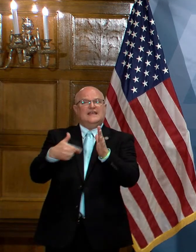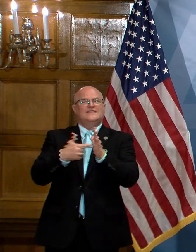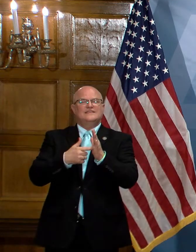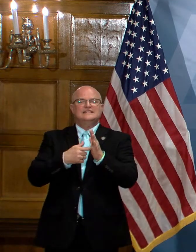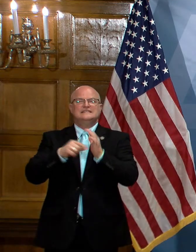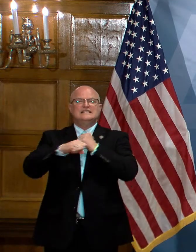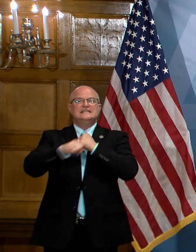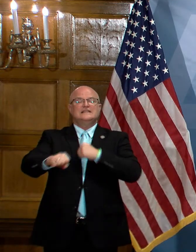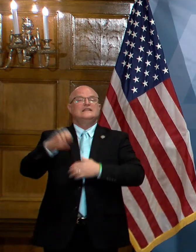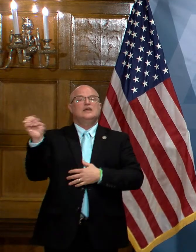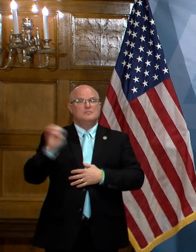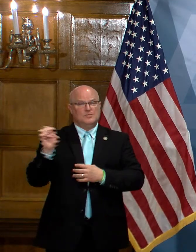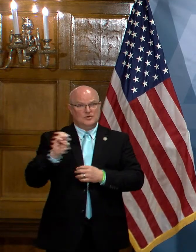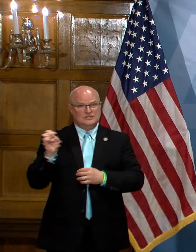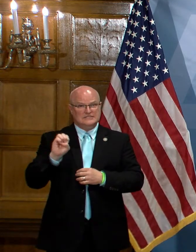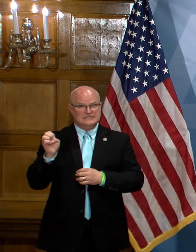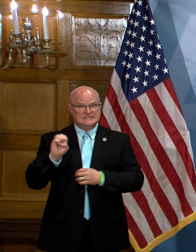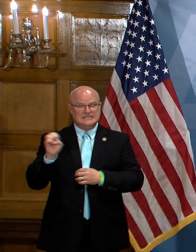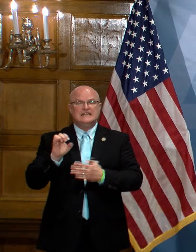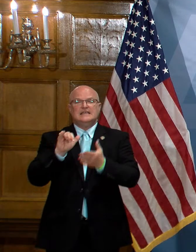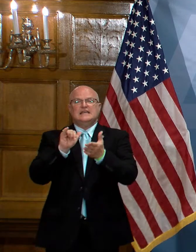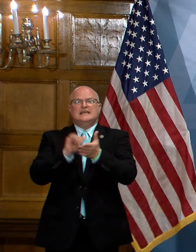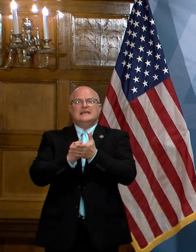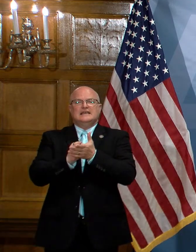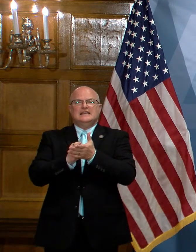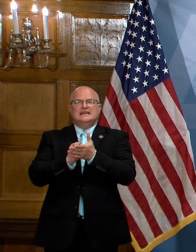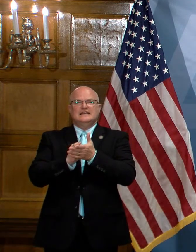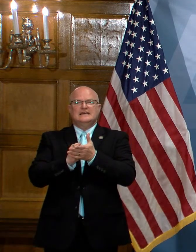is the extension of the emergency that